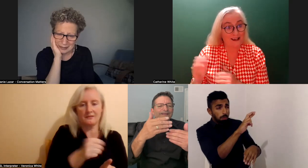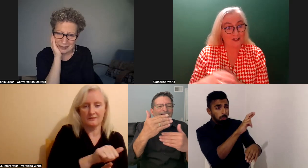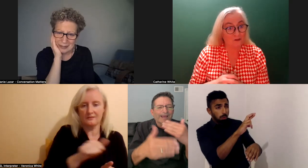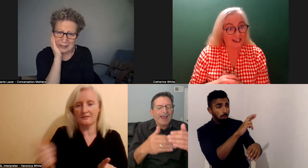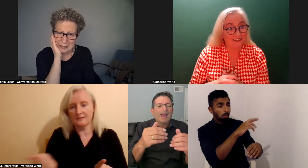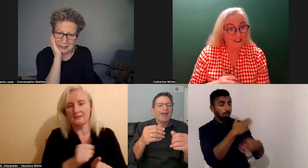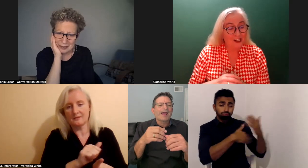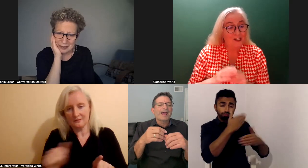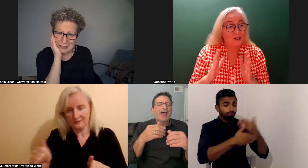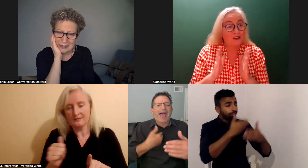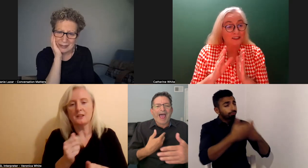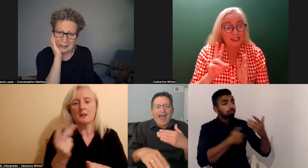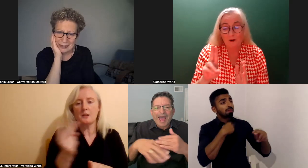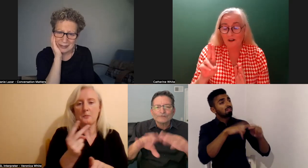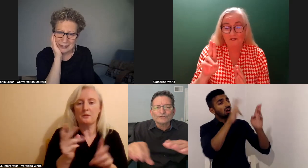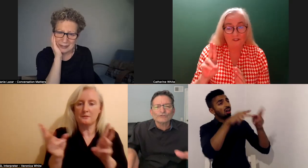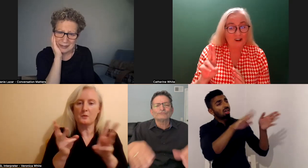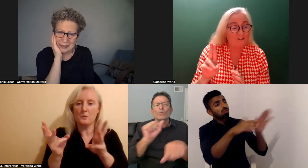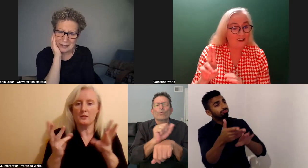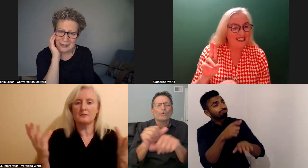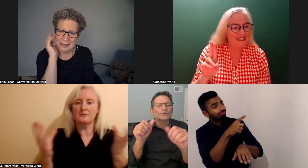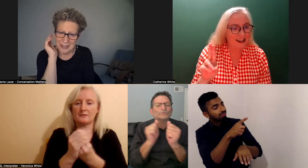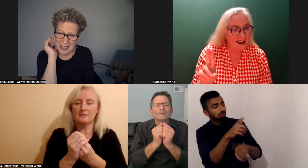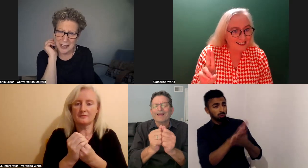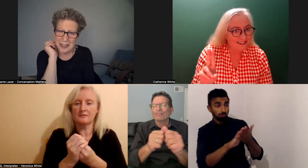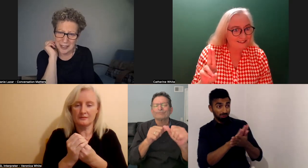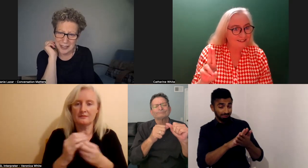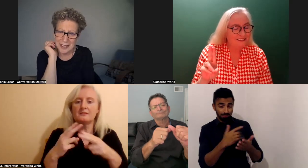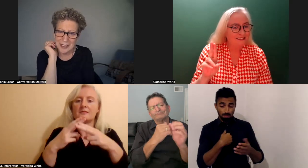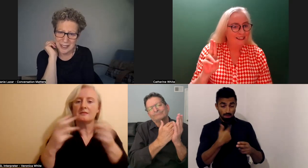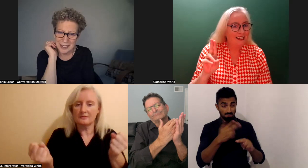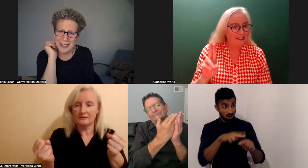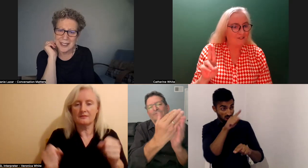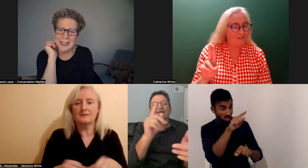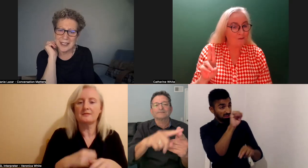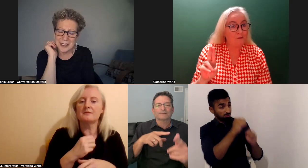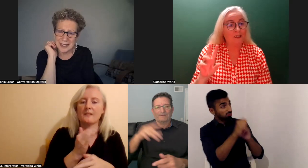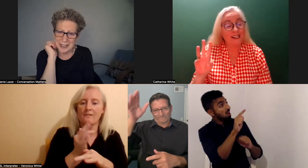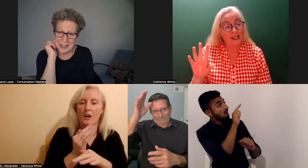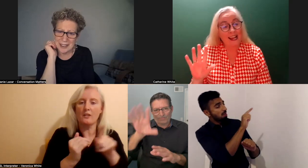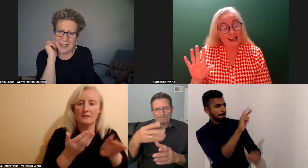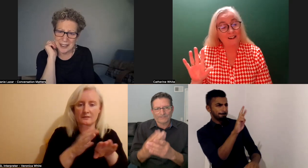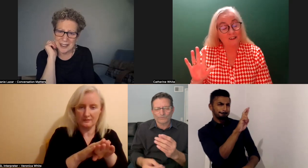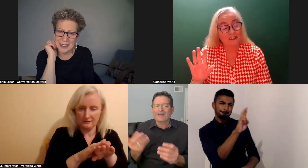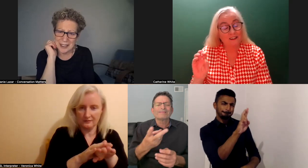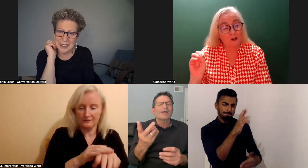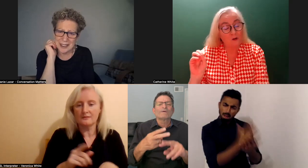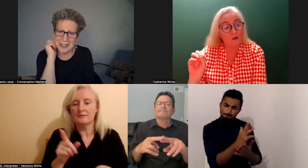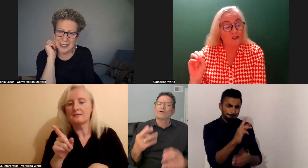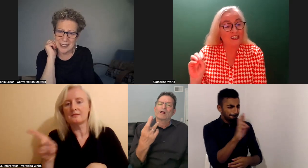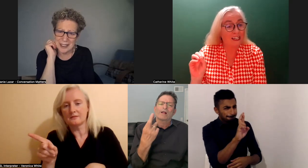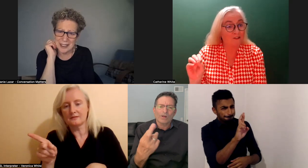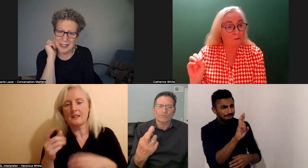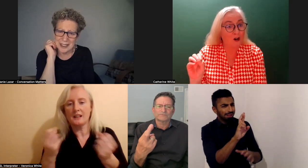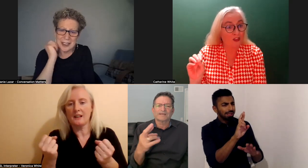father passed away. So they were very, very tight as a family, but they had their